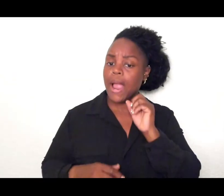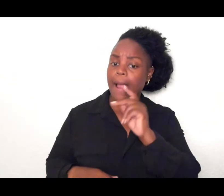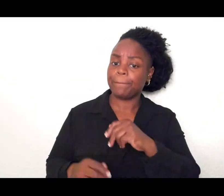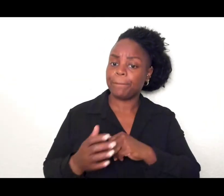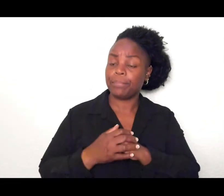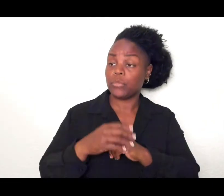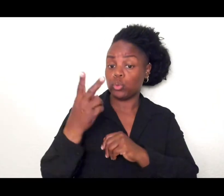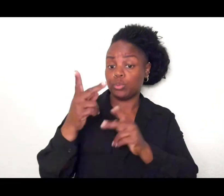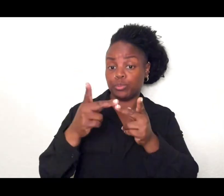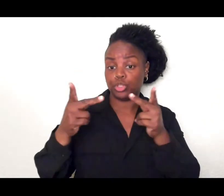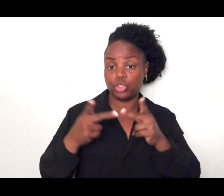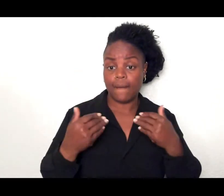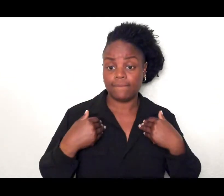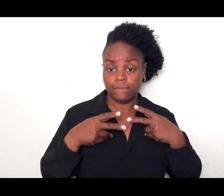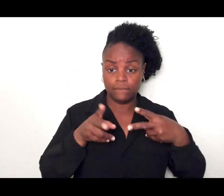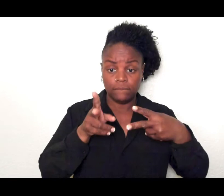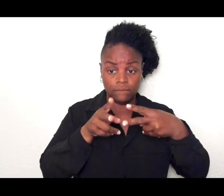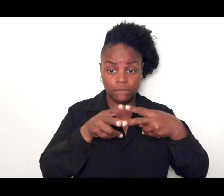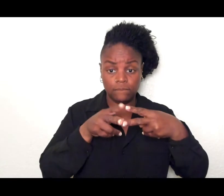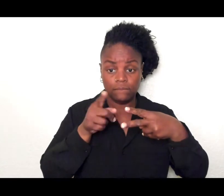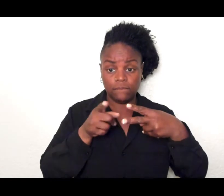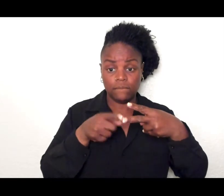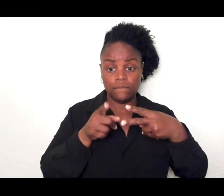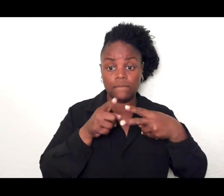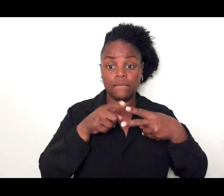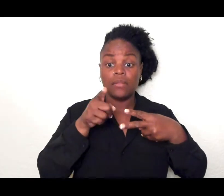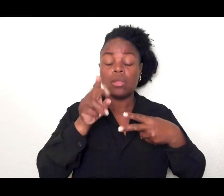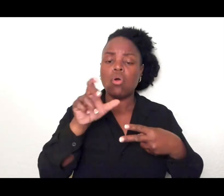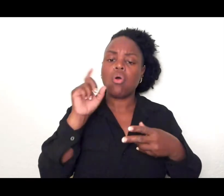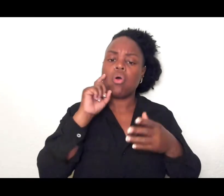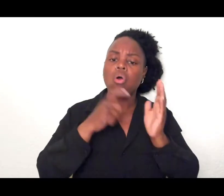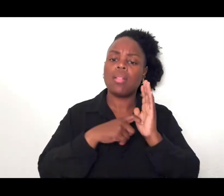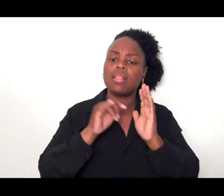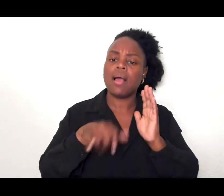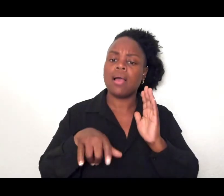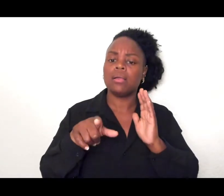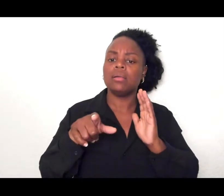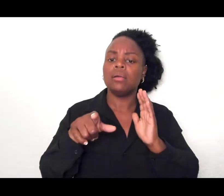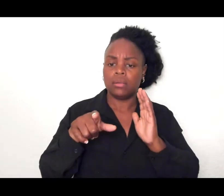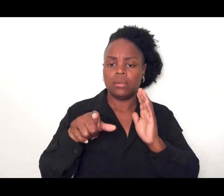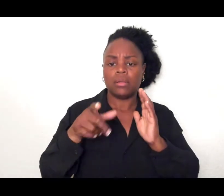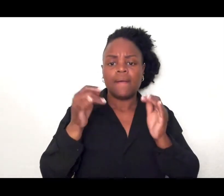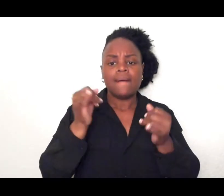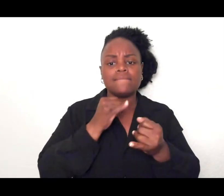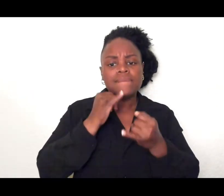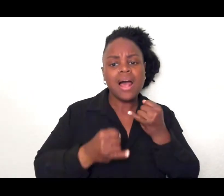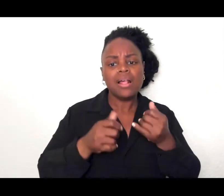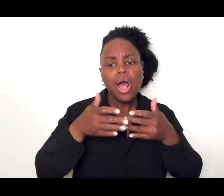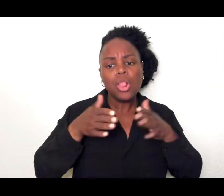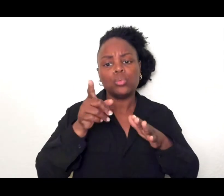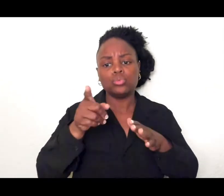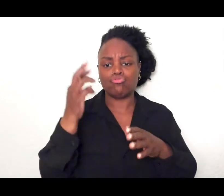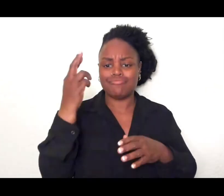couldn't, in any political integrity, talk about disability justice without acknowledging the